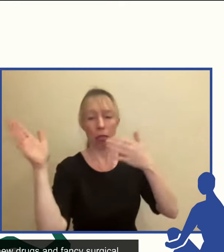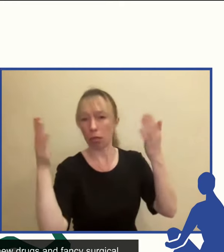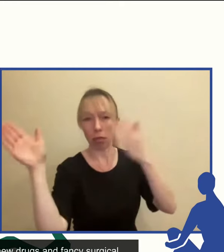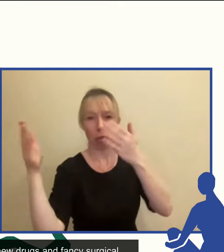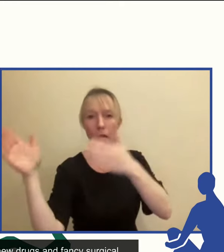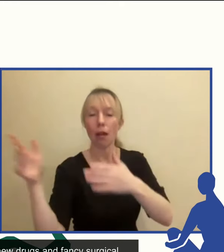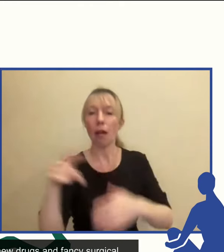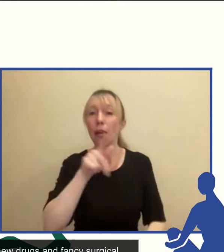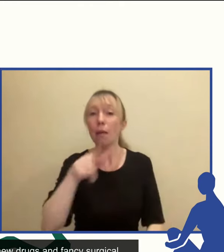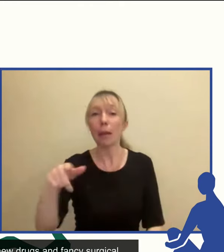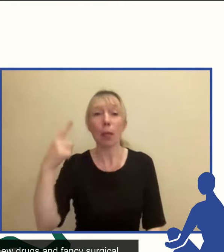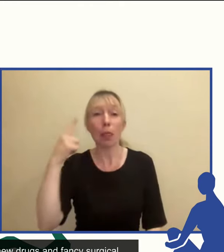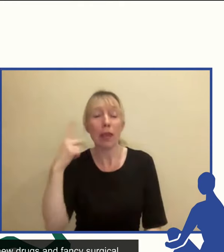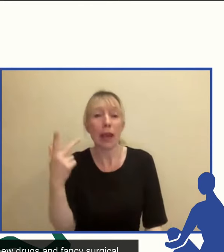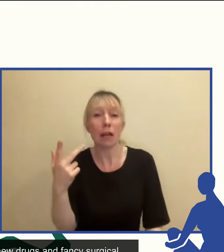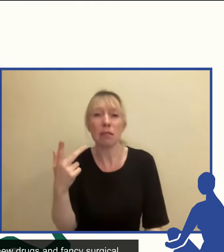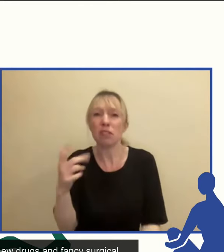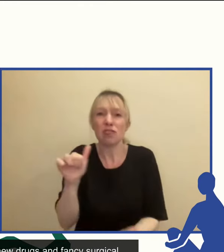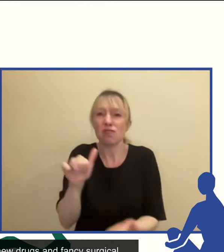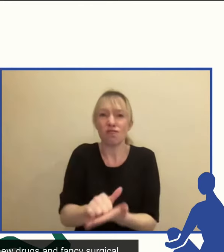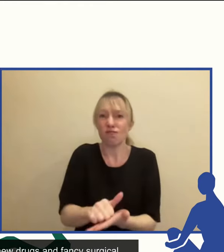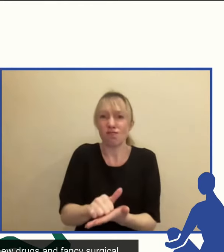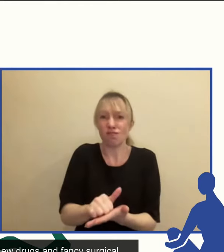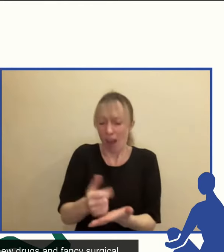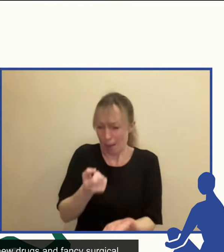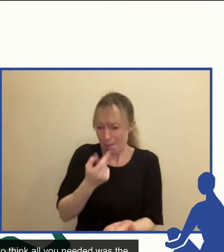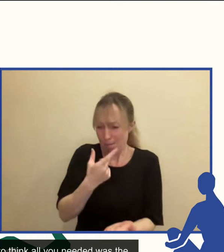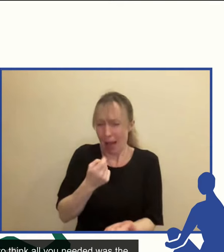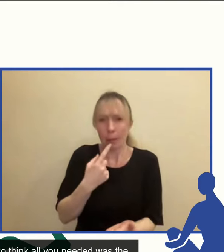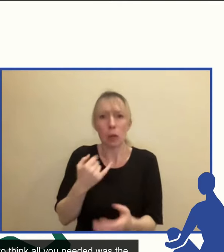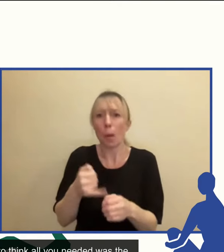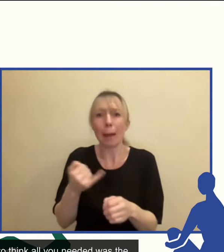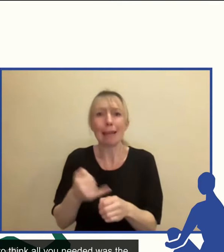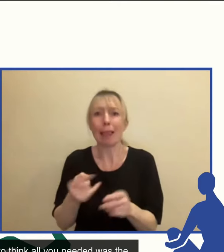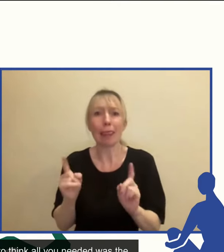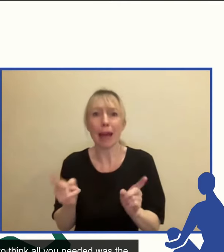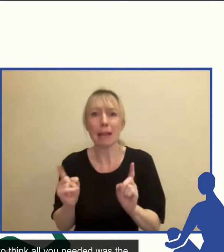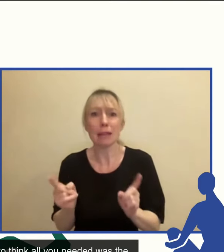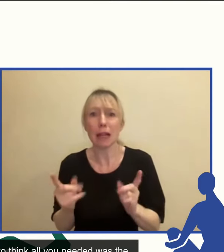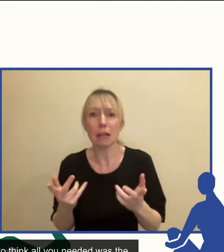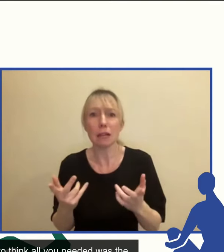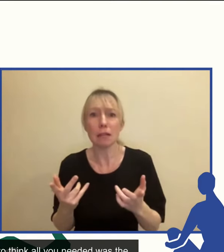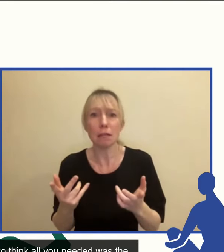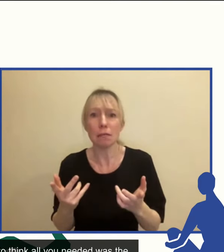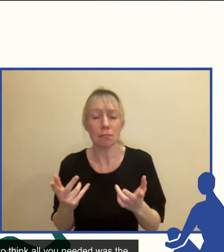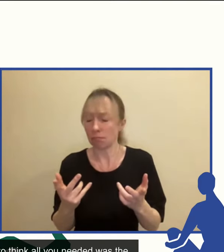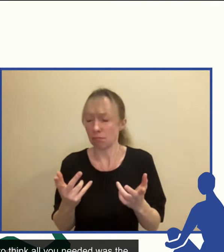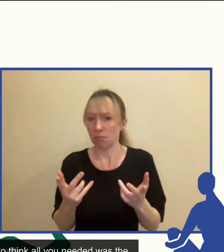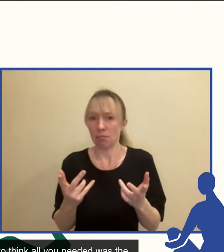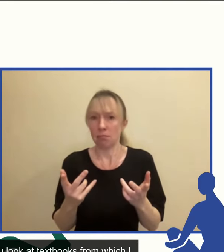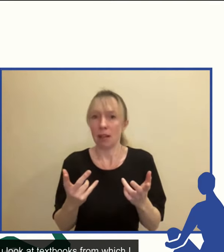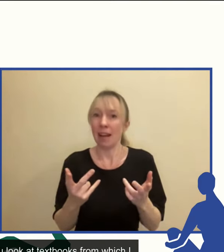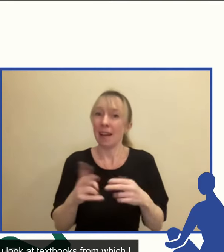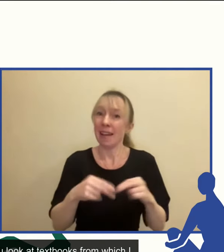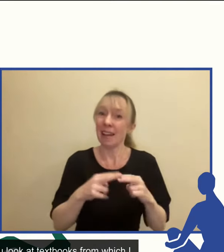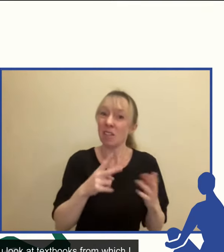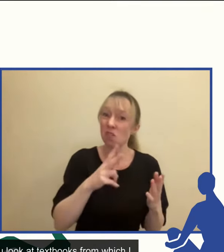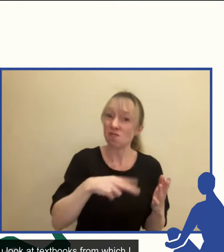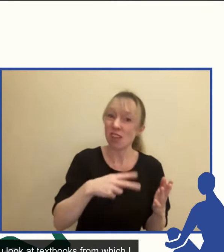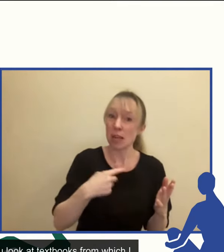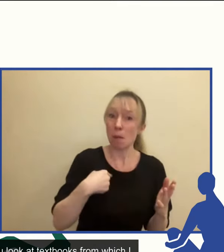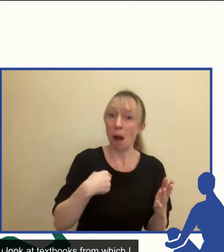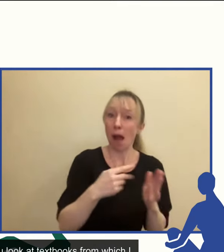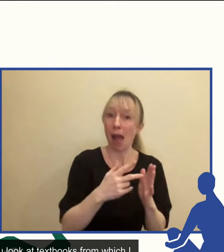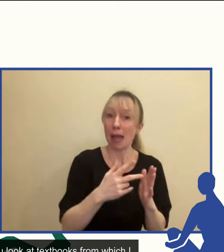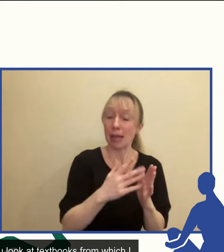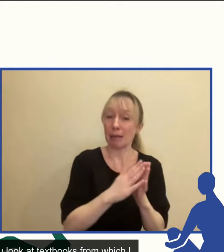you needed was the right prescription. You know, if you look at the textbooks from which I learned medicine and which Sam learned medicine,